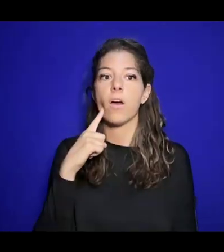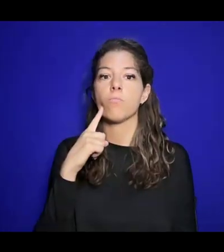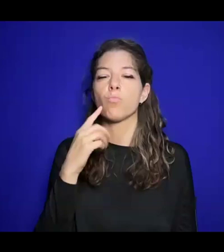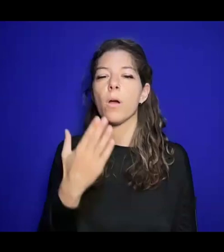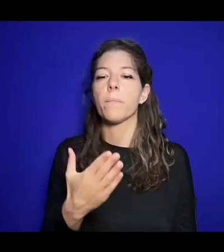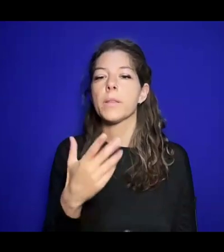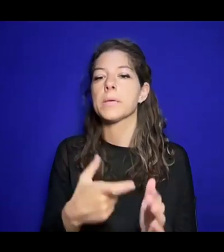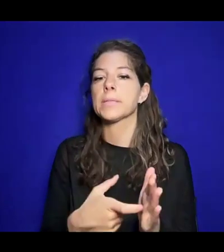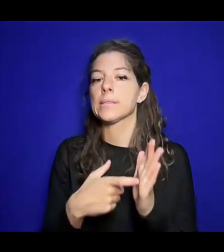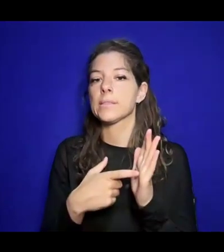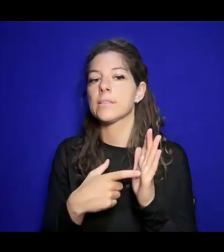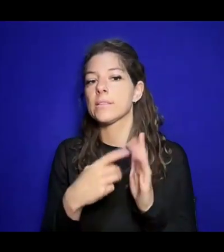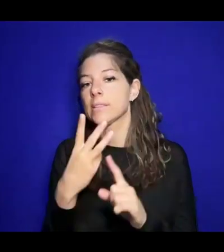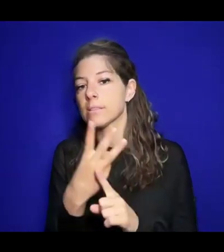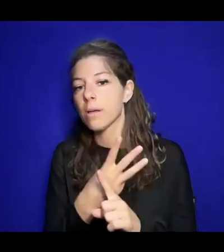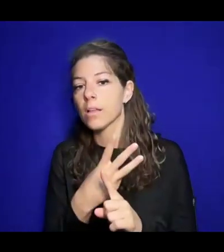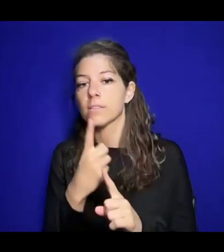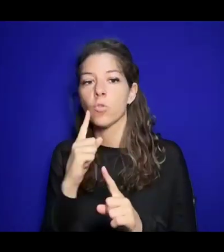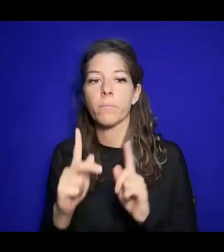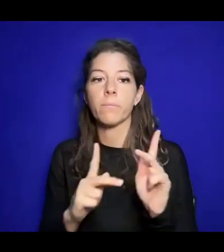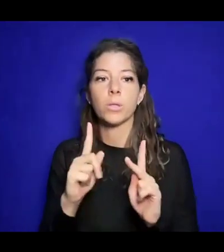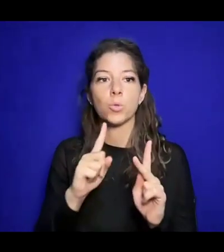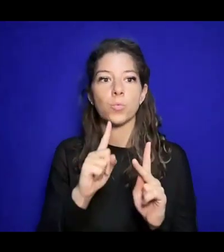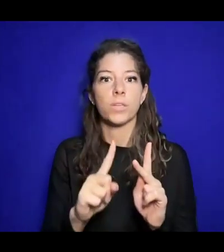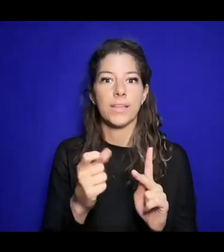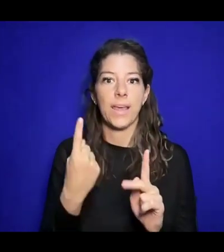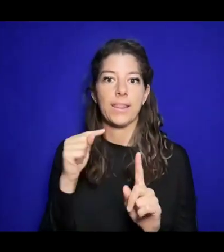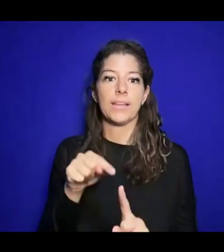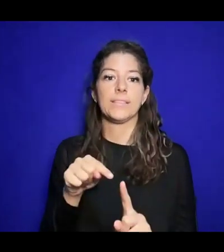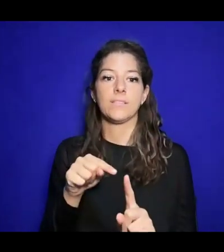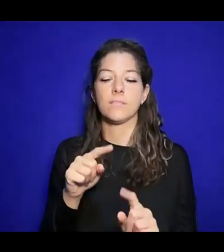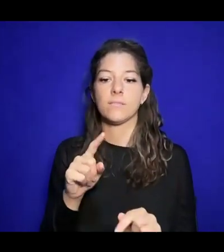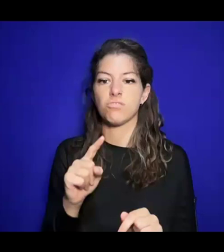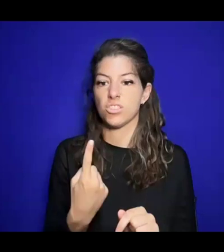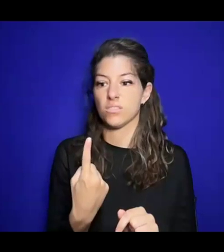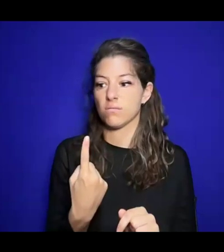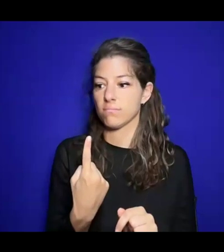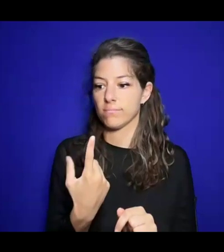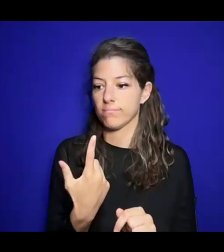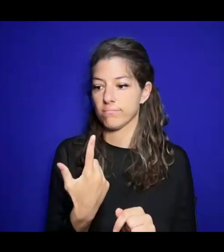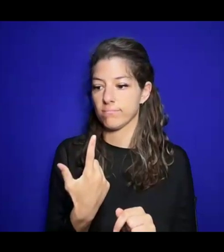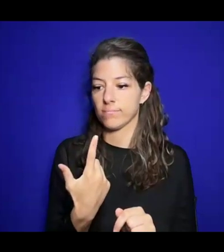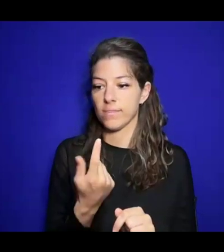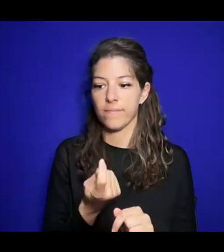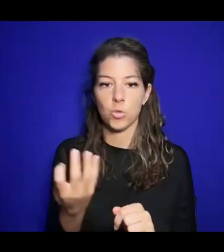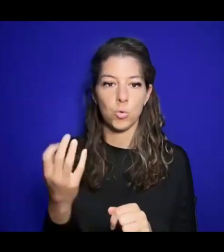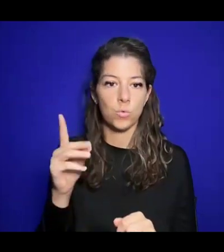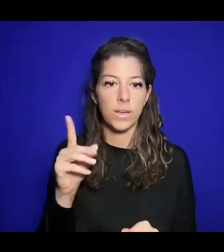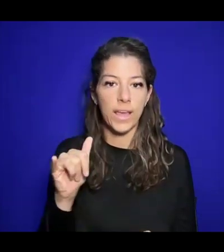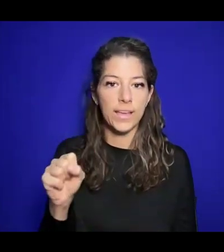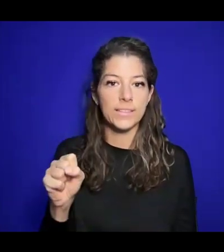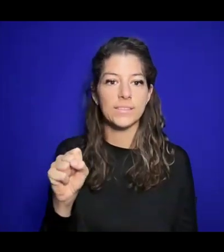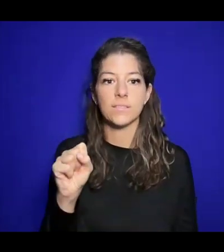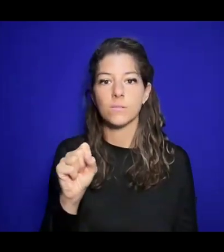probably take maybe 6 months for people to really get this. And it's turning out it's a matter of a few days or a few